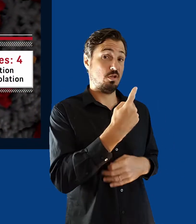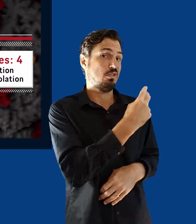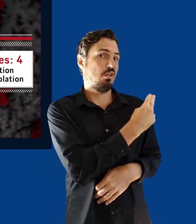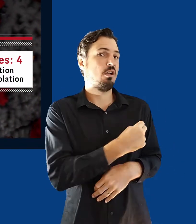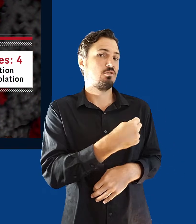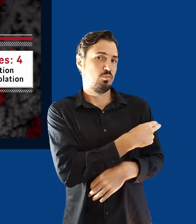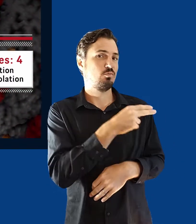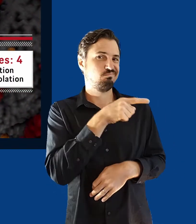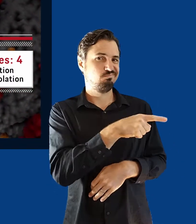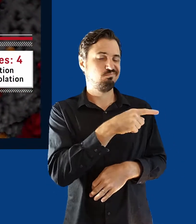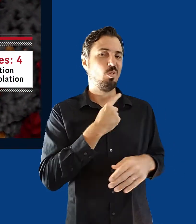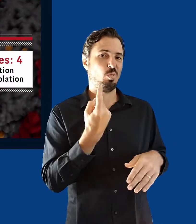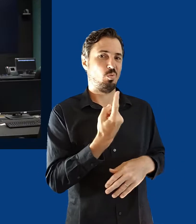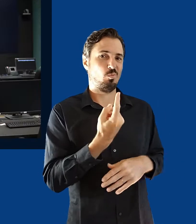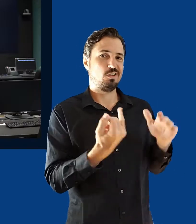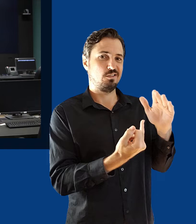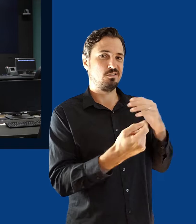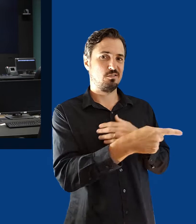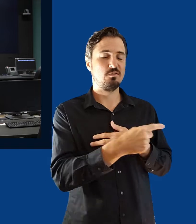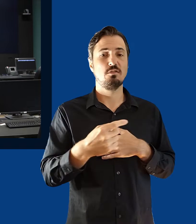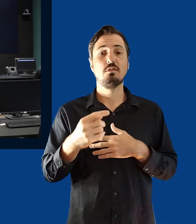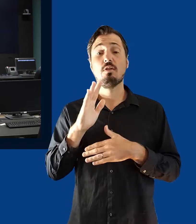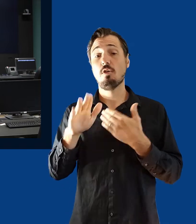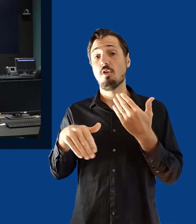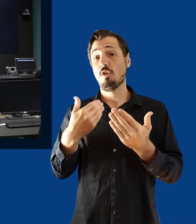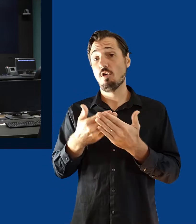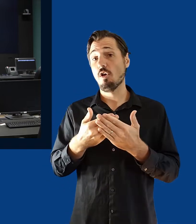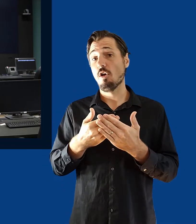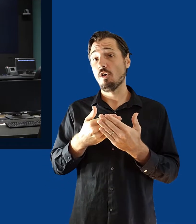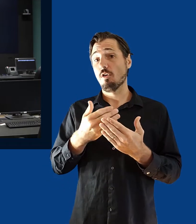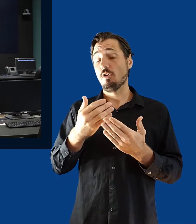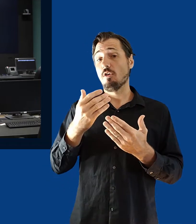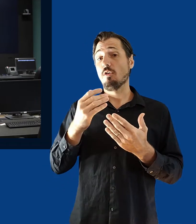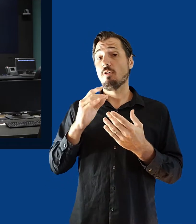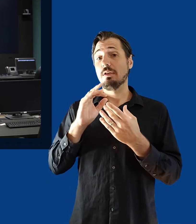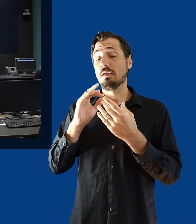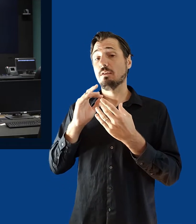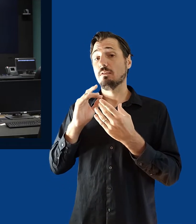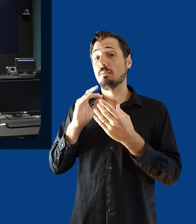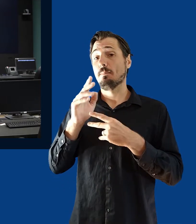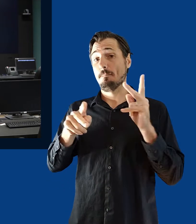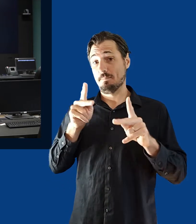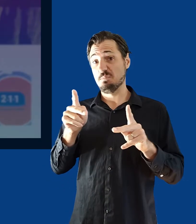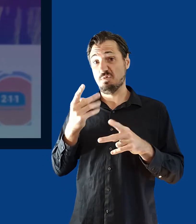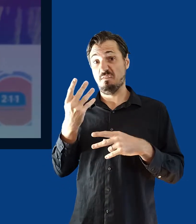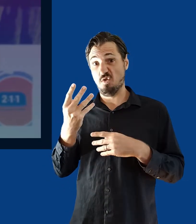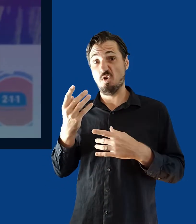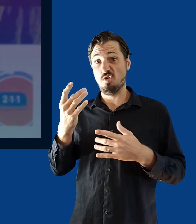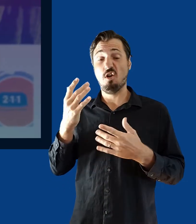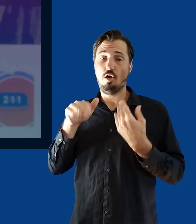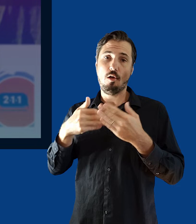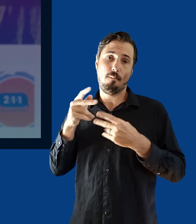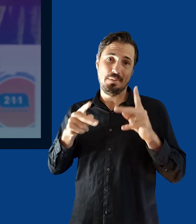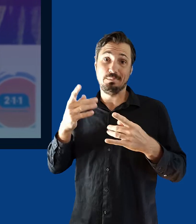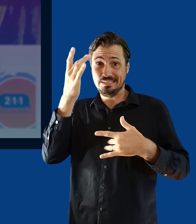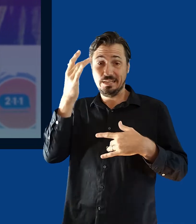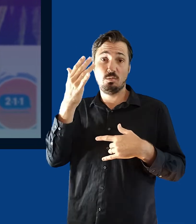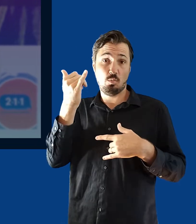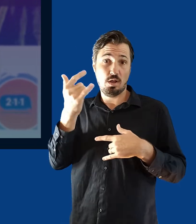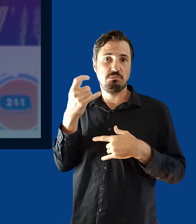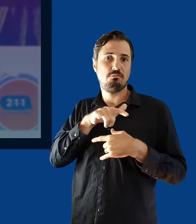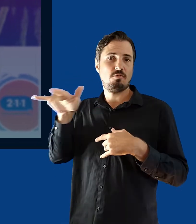been confirmed to be travel-related. Kauai's tally of cases and other information on COVID-19 can be found on the Kauai Emergency